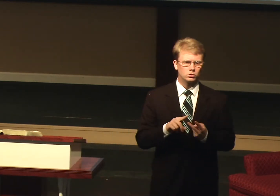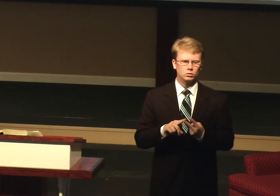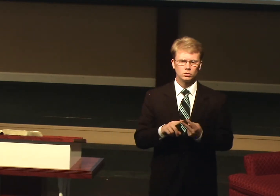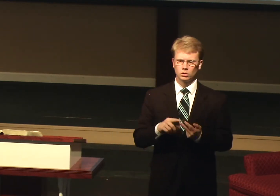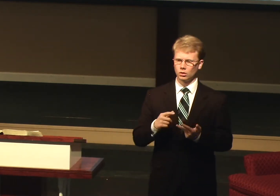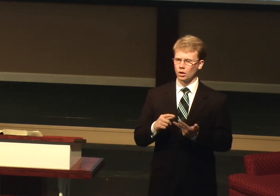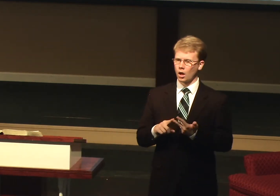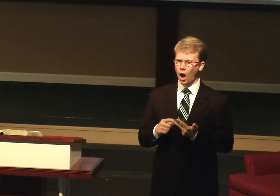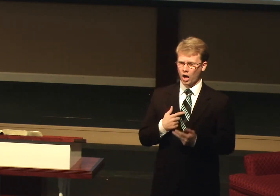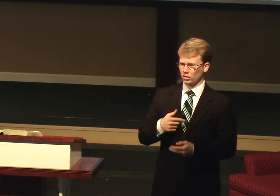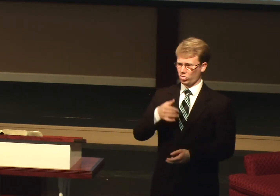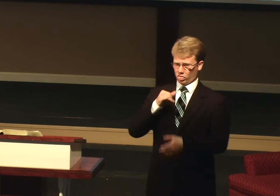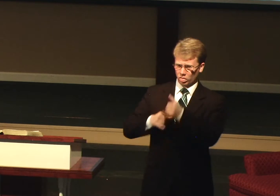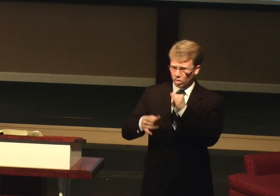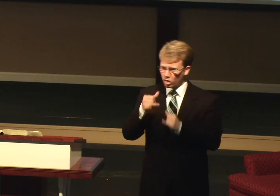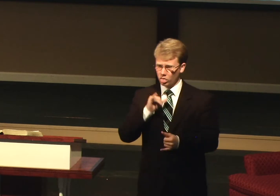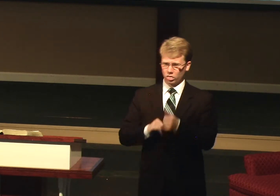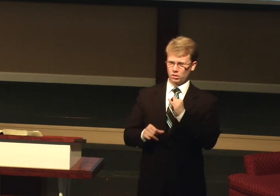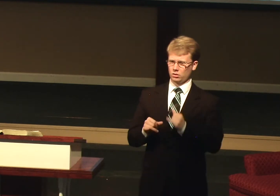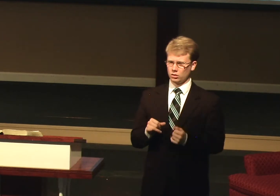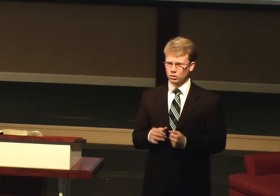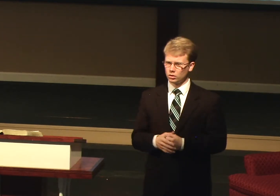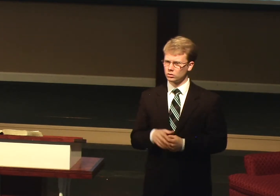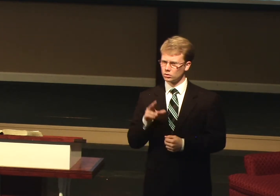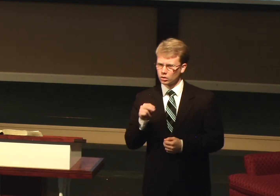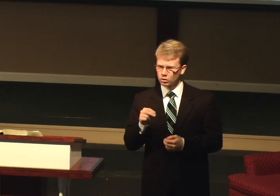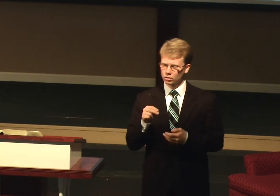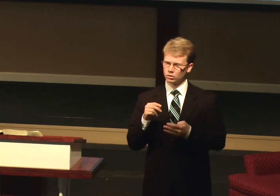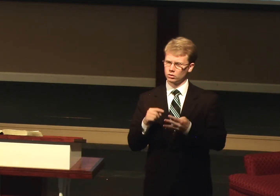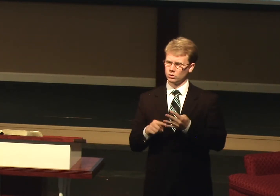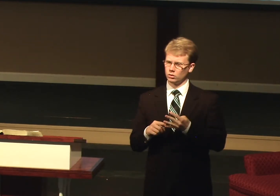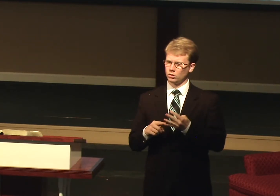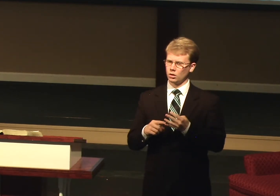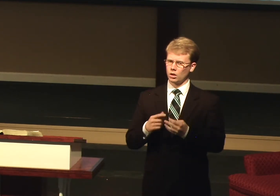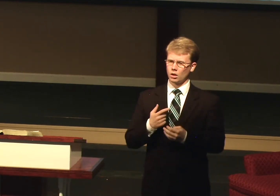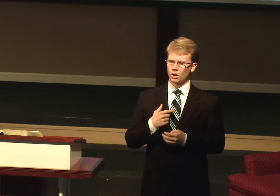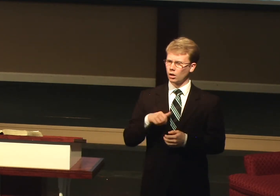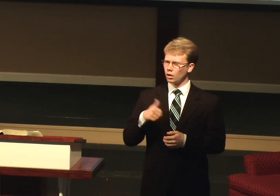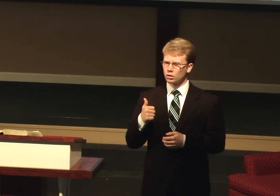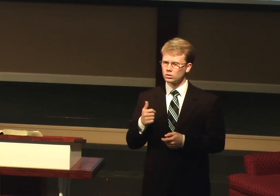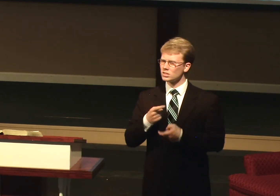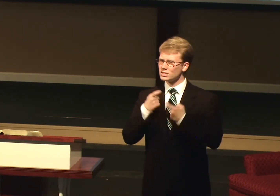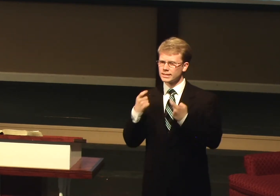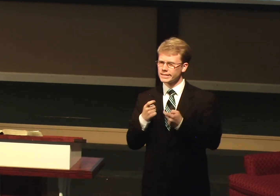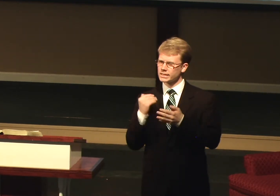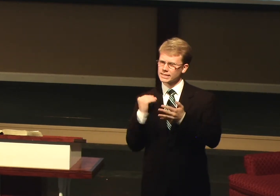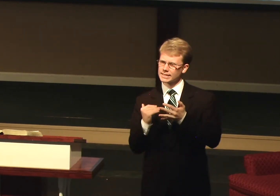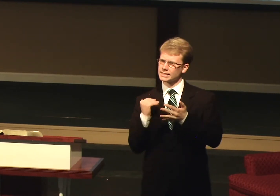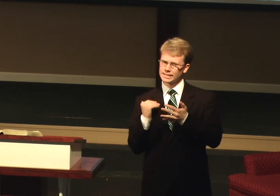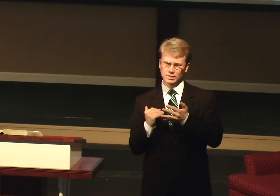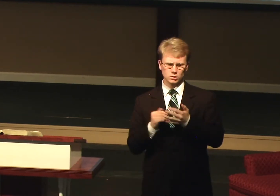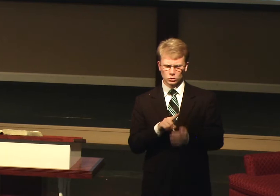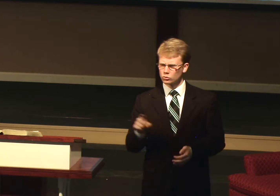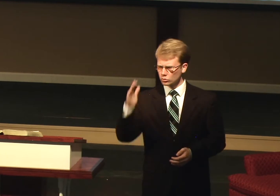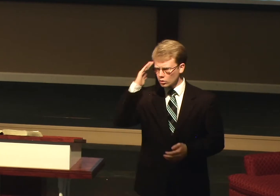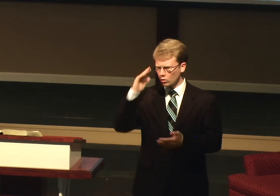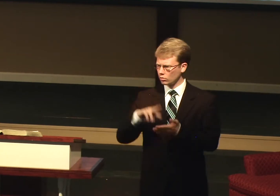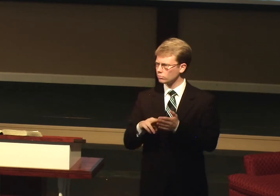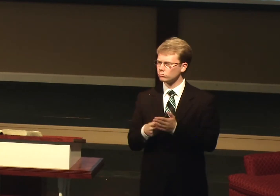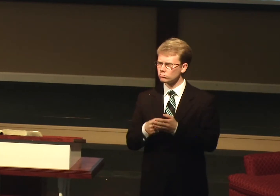I have to say no to things. Drink, no, I'm not going to drink anything that I'm not supposed to. You list the